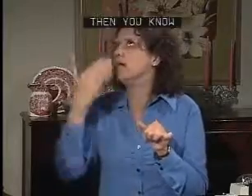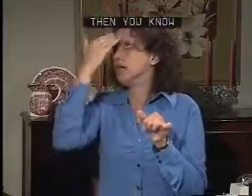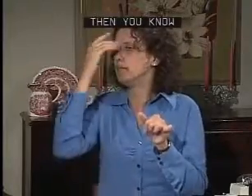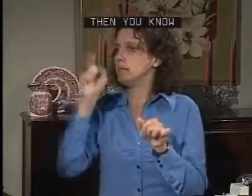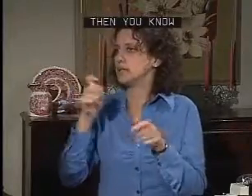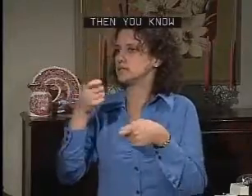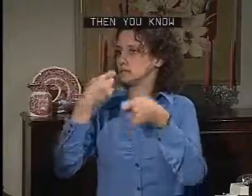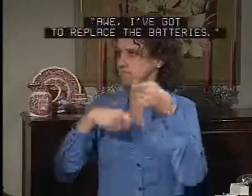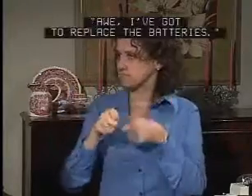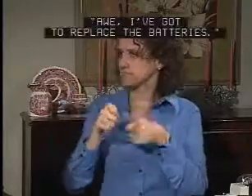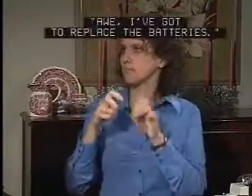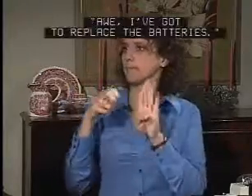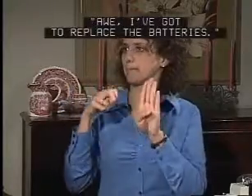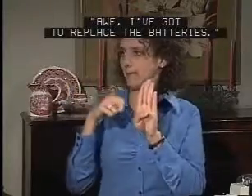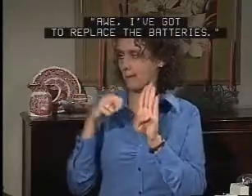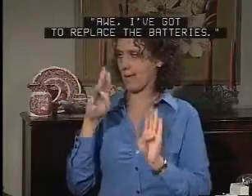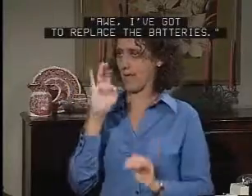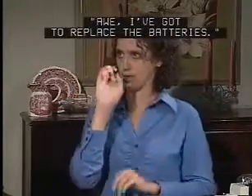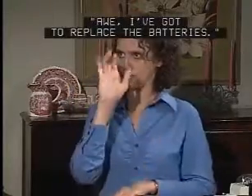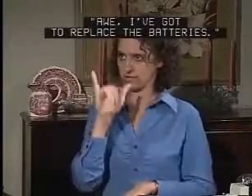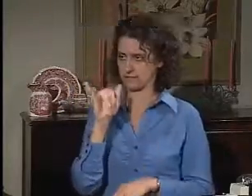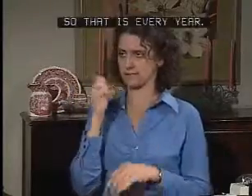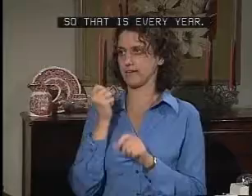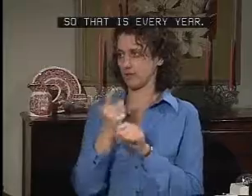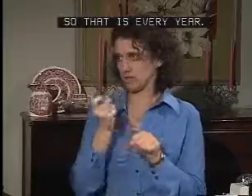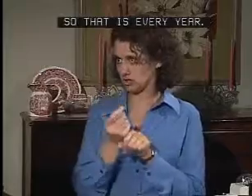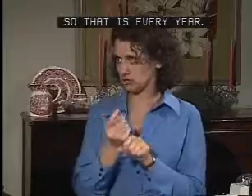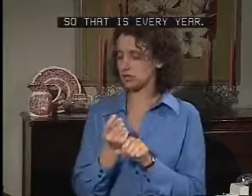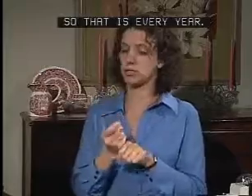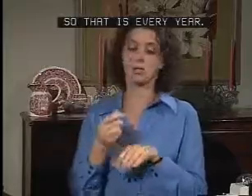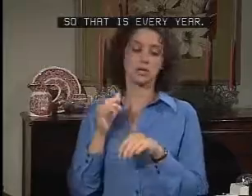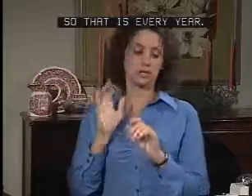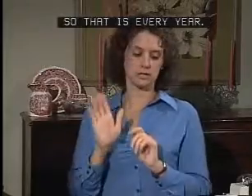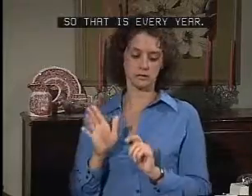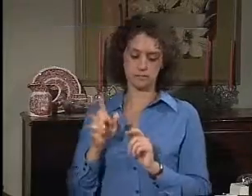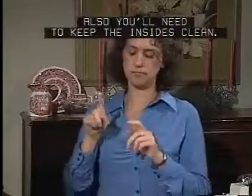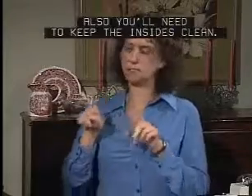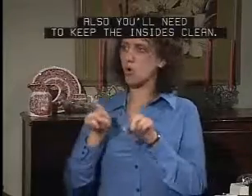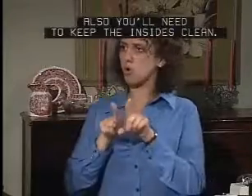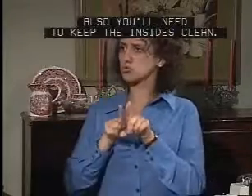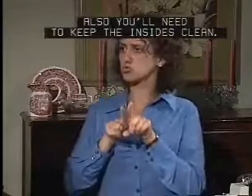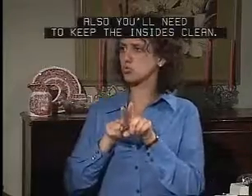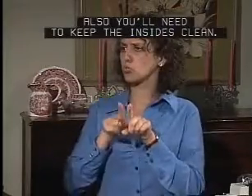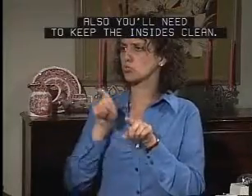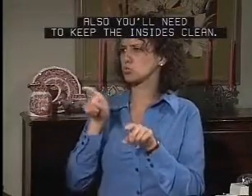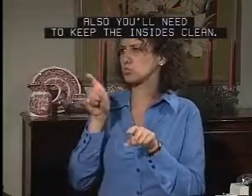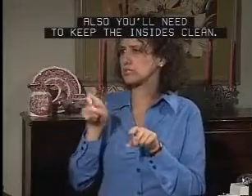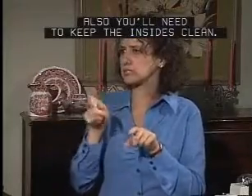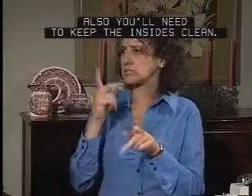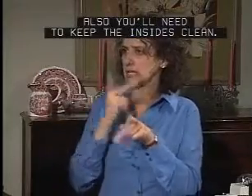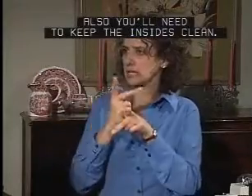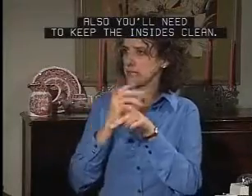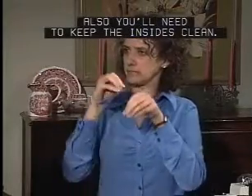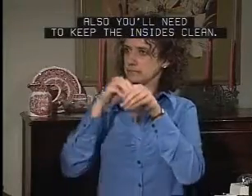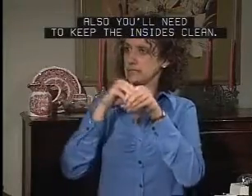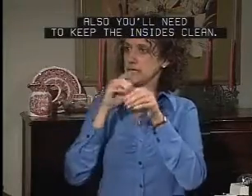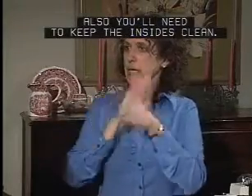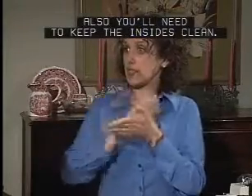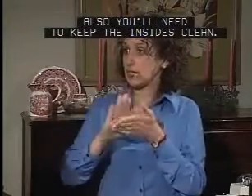you know, oh, I've got to replace the batteries. So that is every year. Also, you'll need to keep the insides cleaned. You